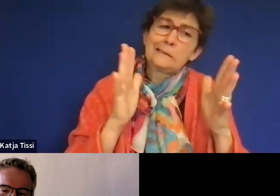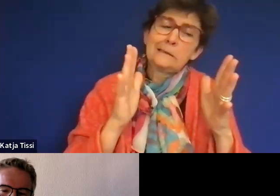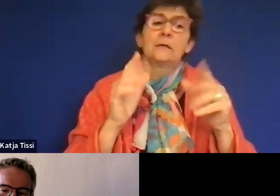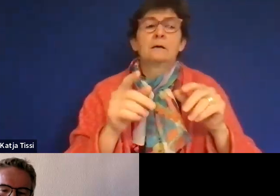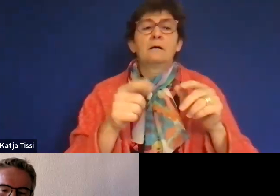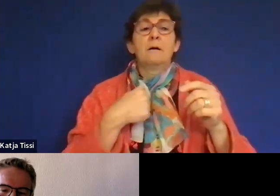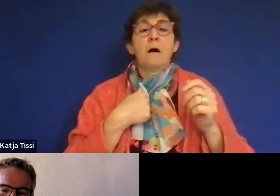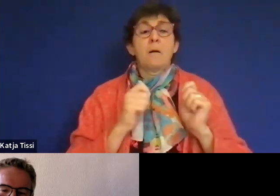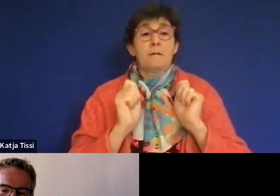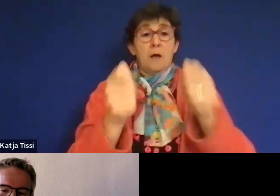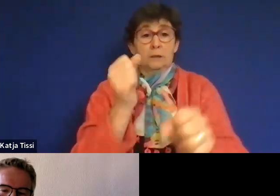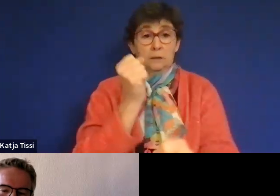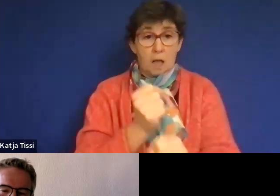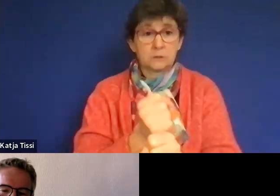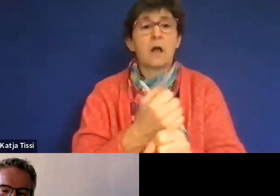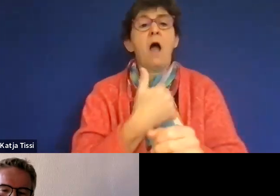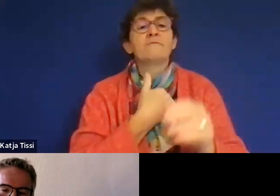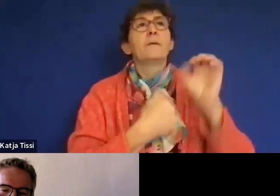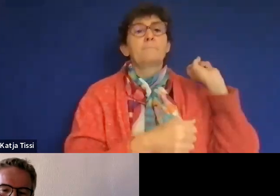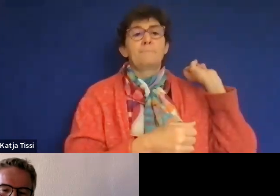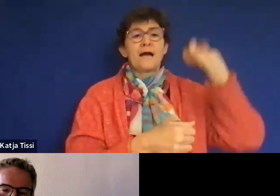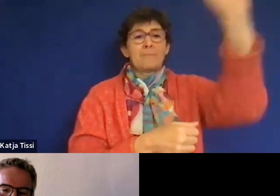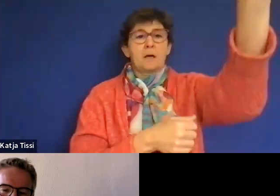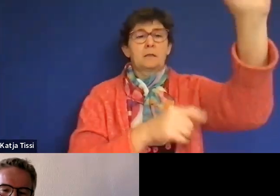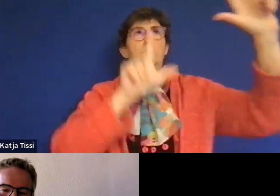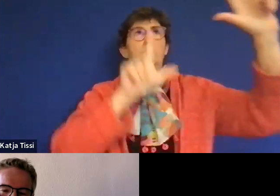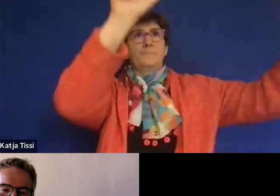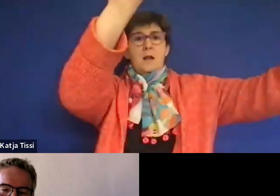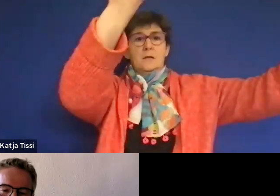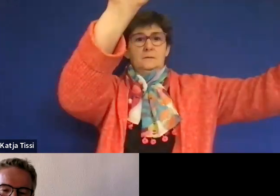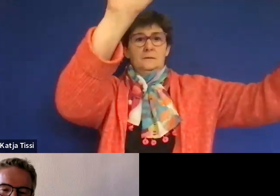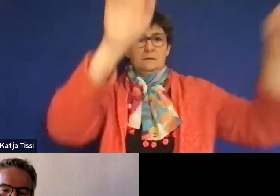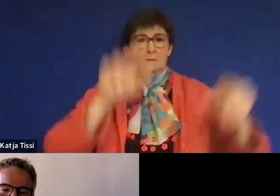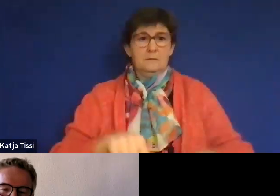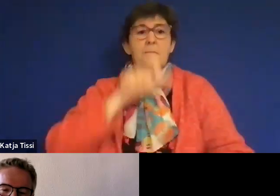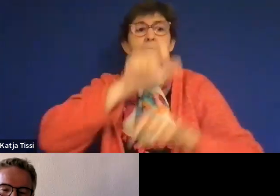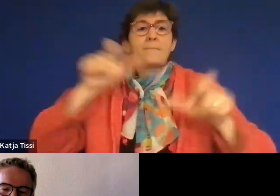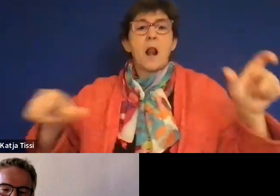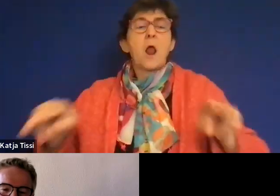similar. Now, there was one task that we assigned